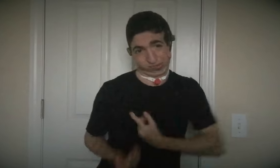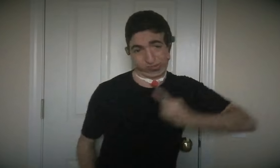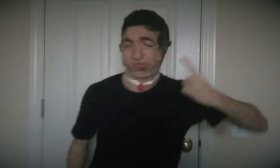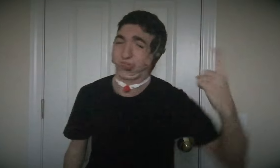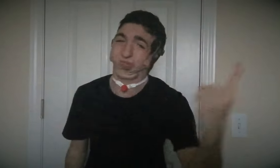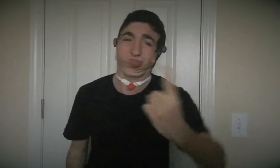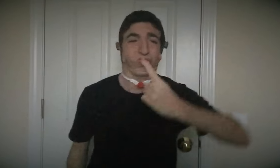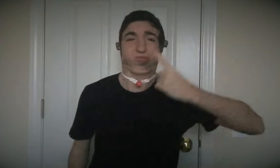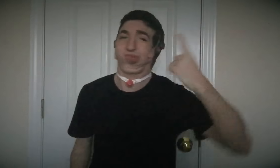alone.